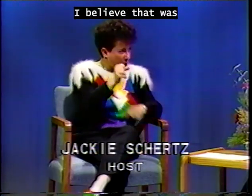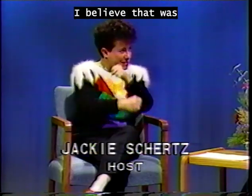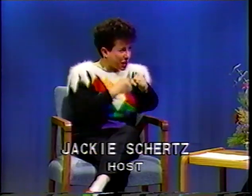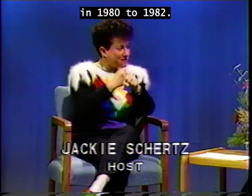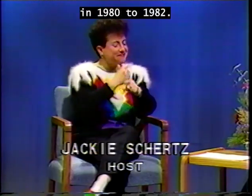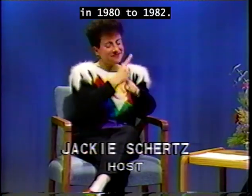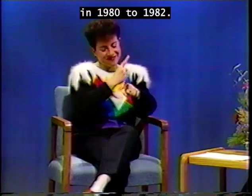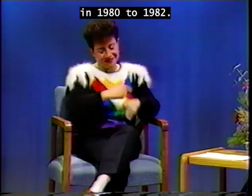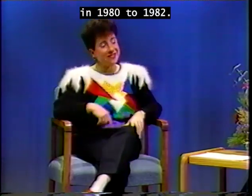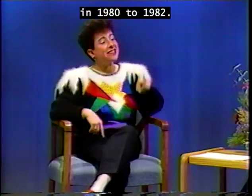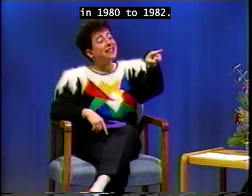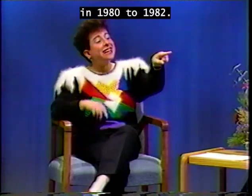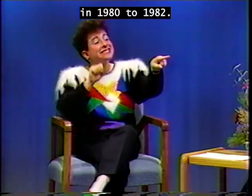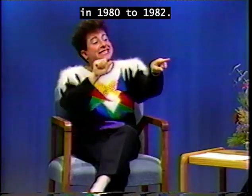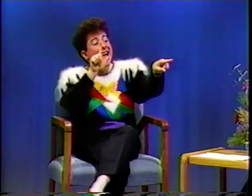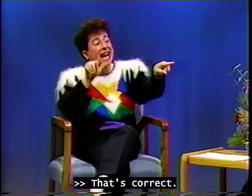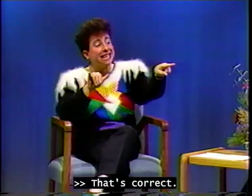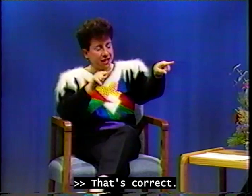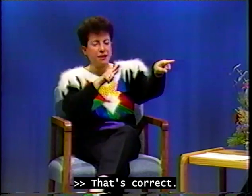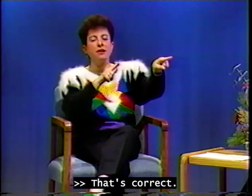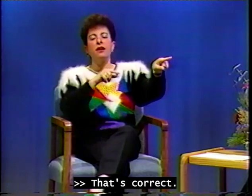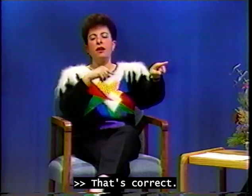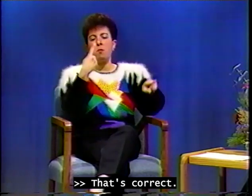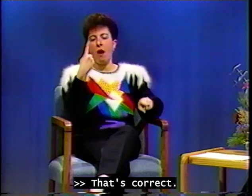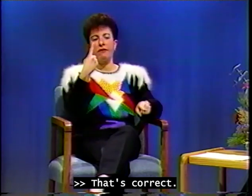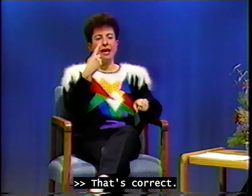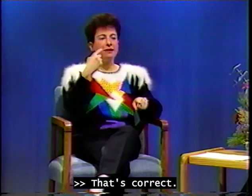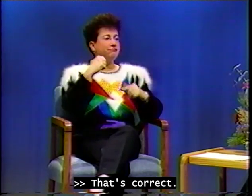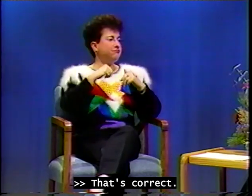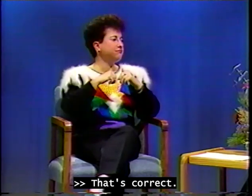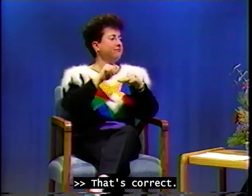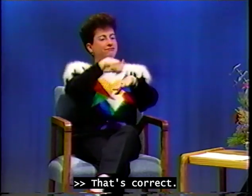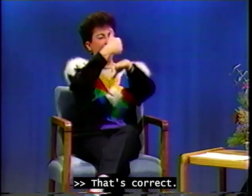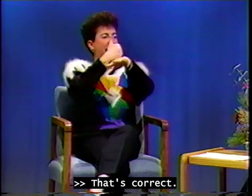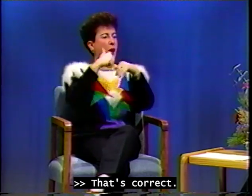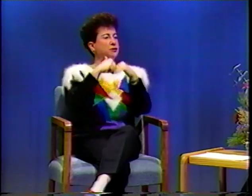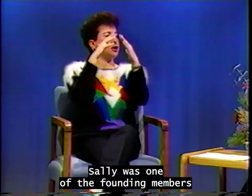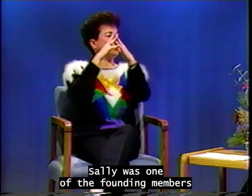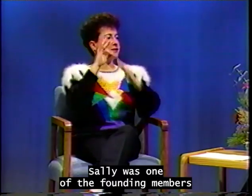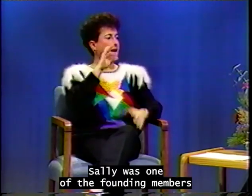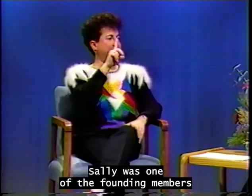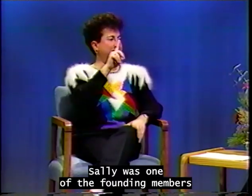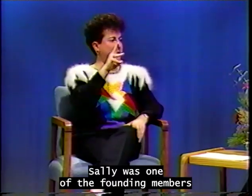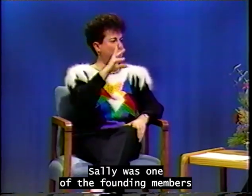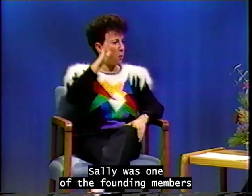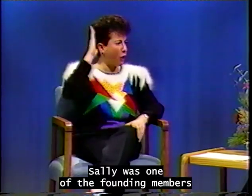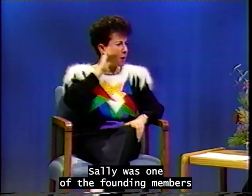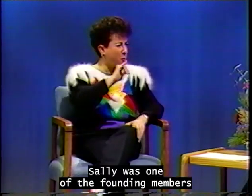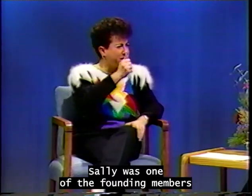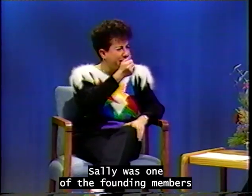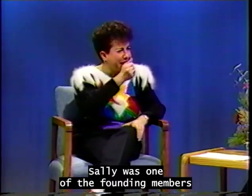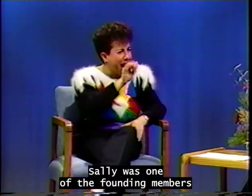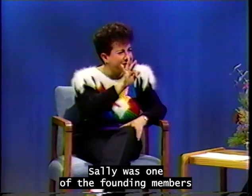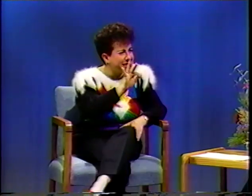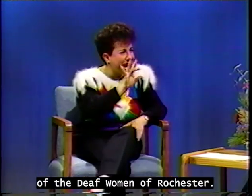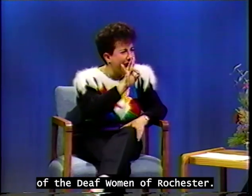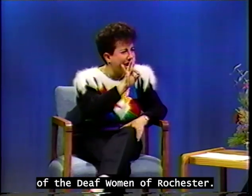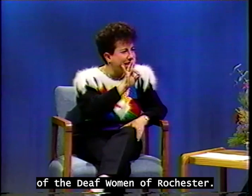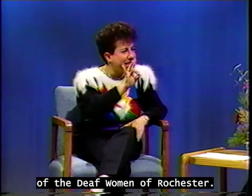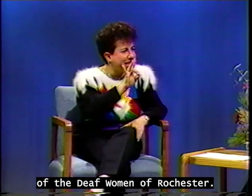that was in 1980 to 82. That's correct. Sally was one of the founding members of the Deaf